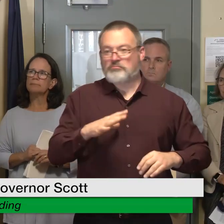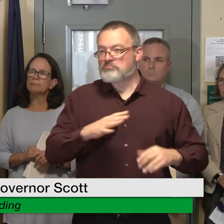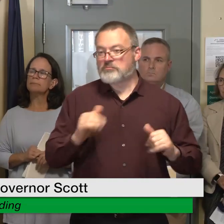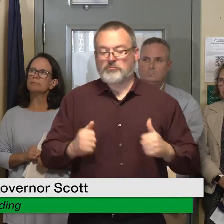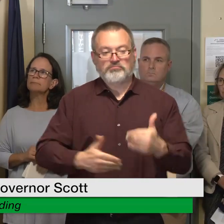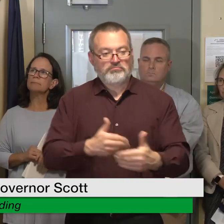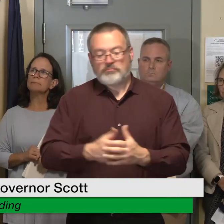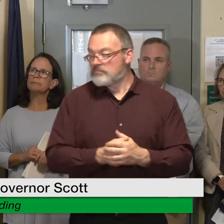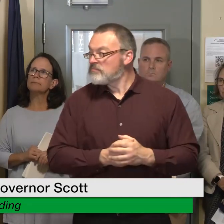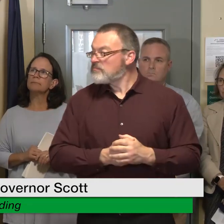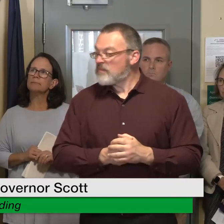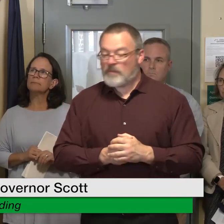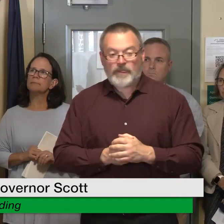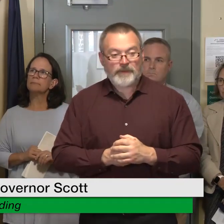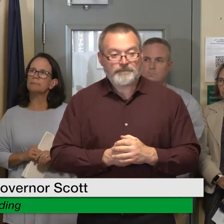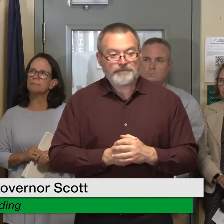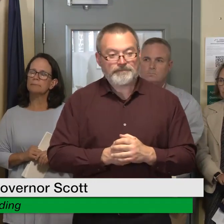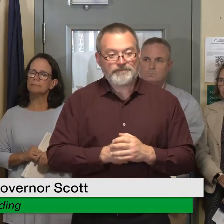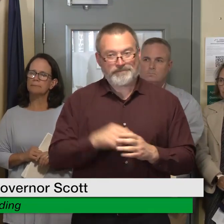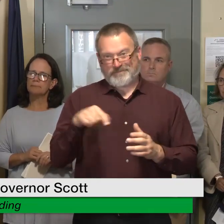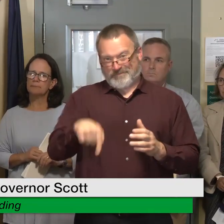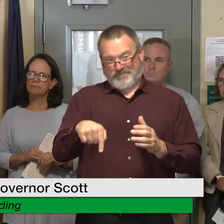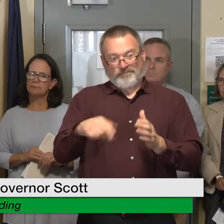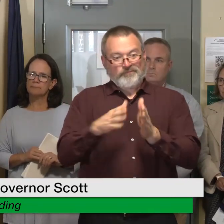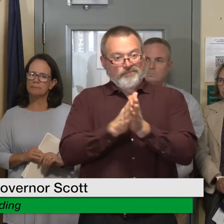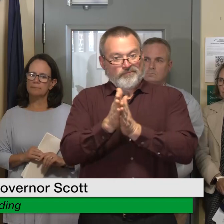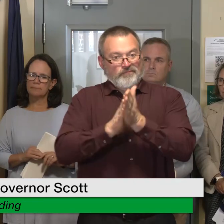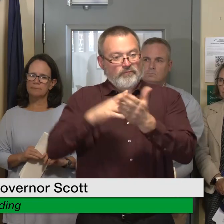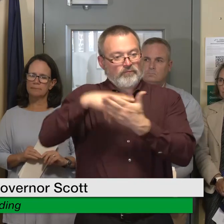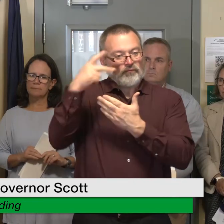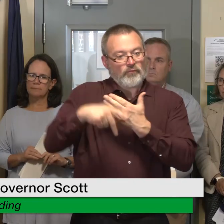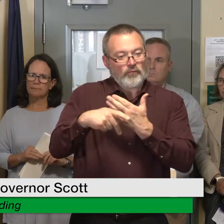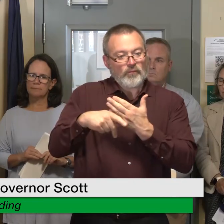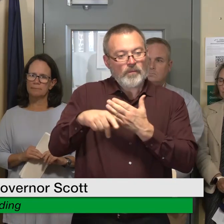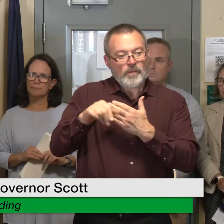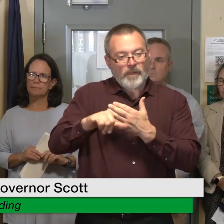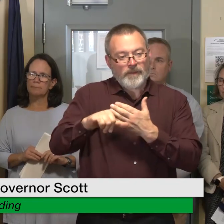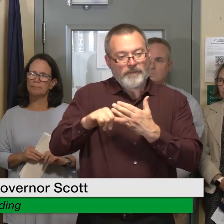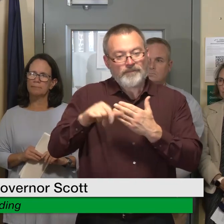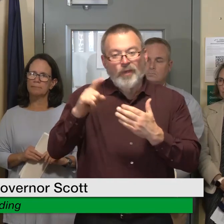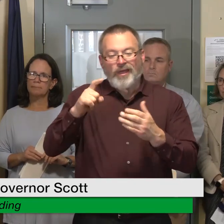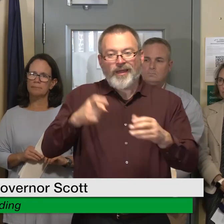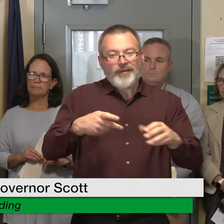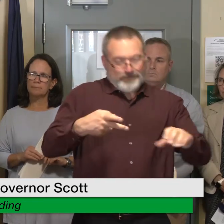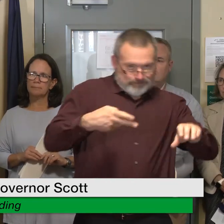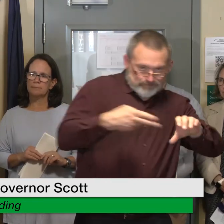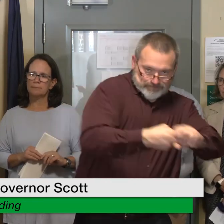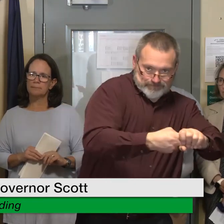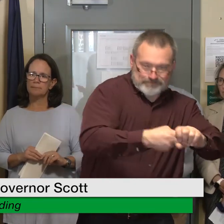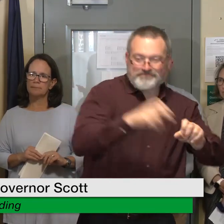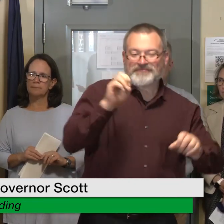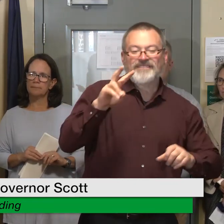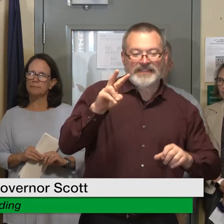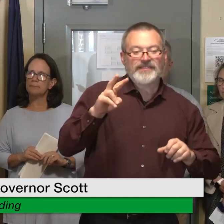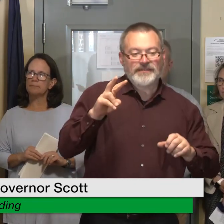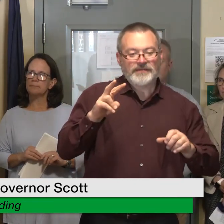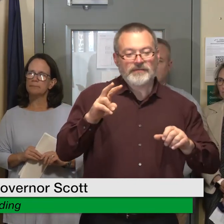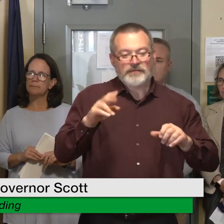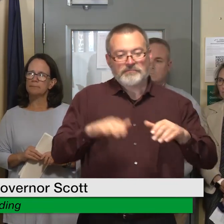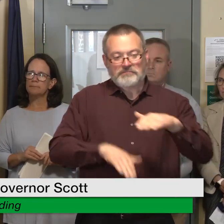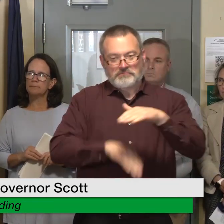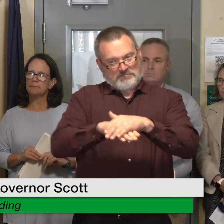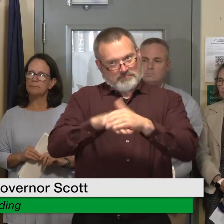The incentive program for new plug-in electric vehicles, which currently provides up to $5,000 for a